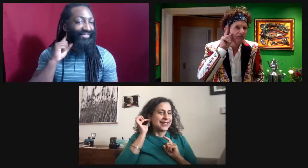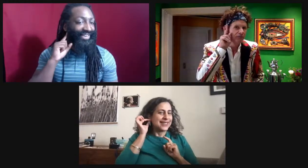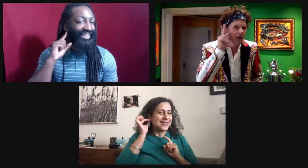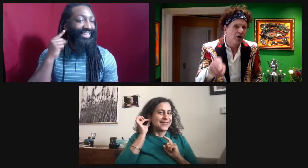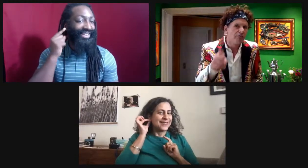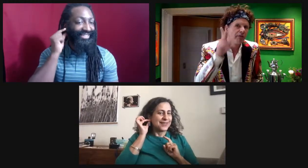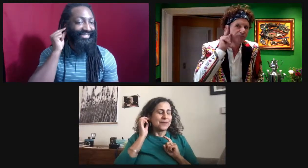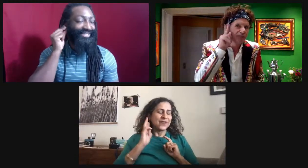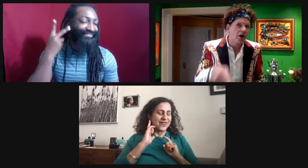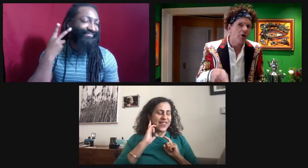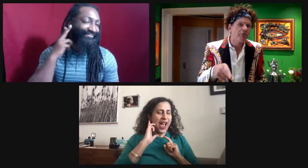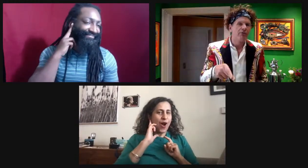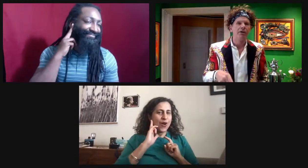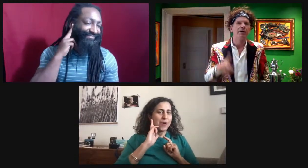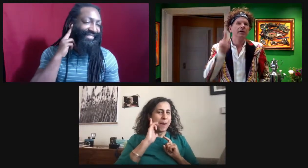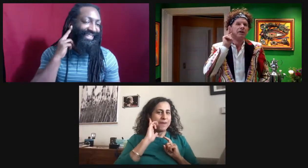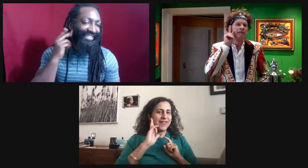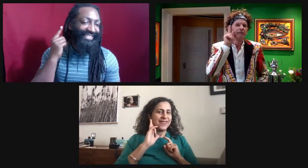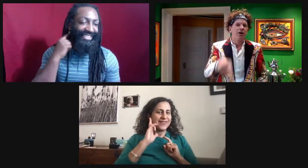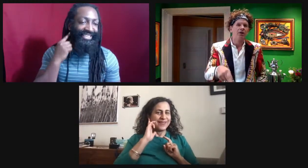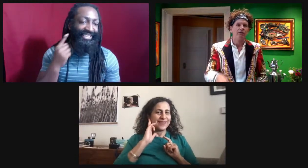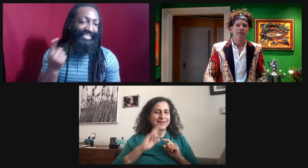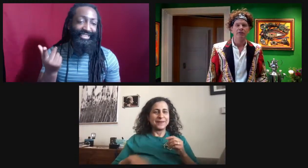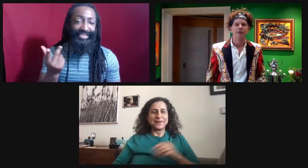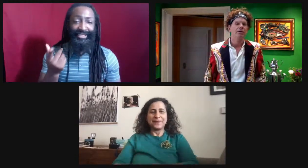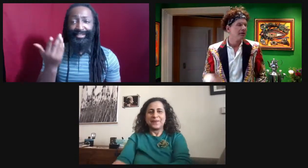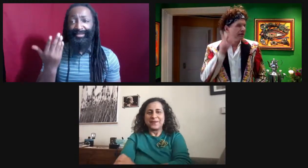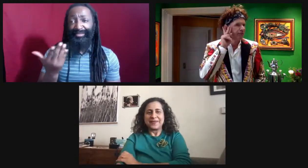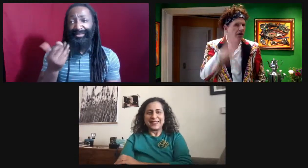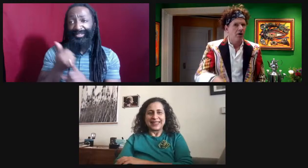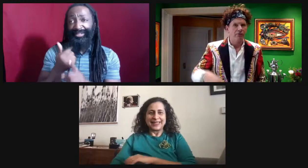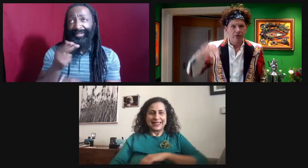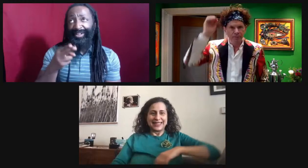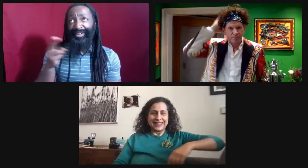Yes, Van Gogh. This is the sign. Yes, Van Gogh. Yep, this is the sign.